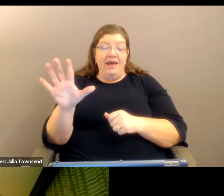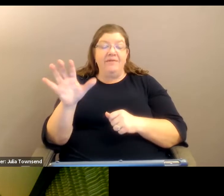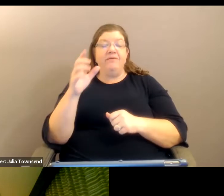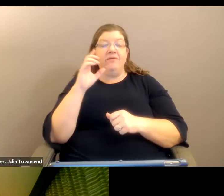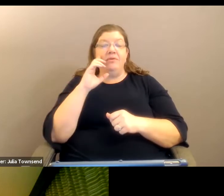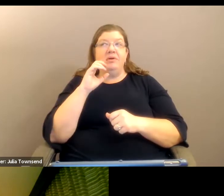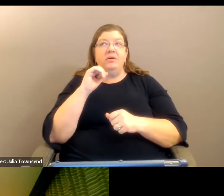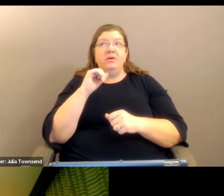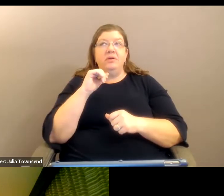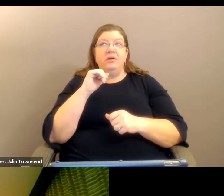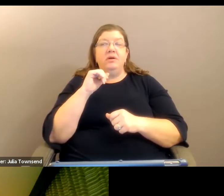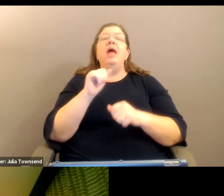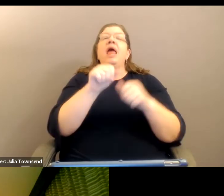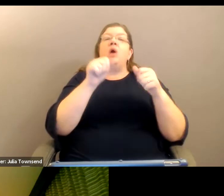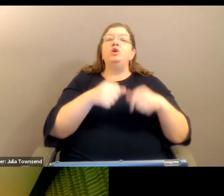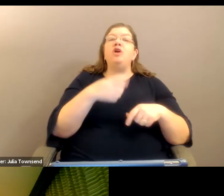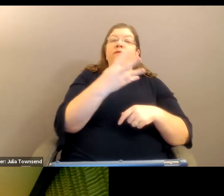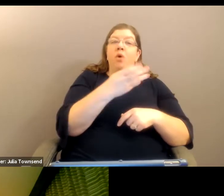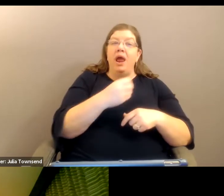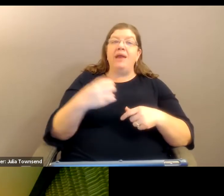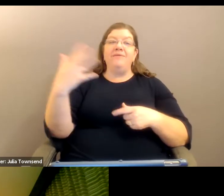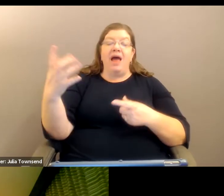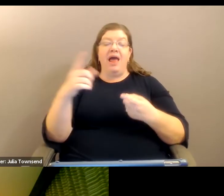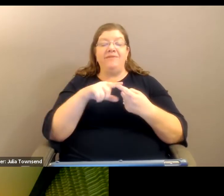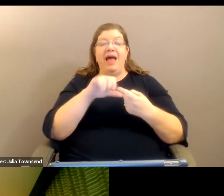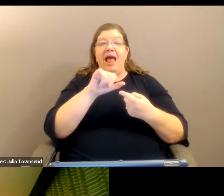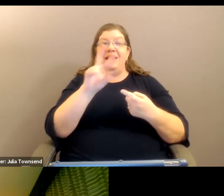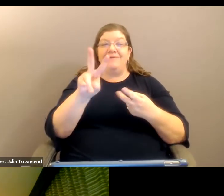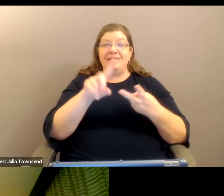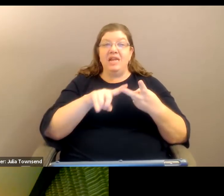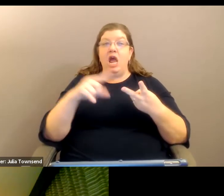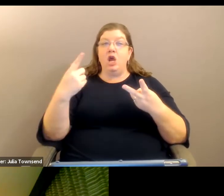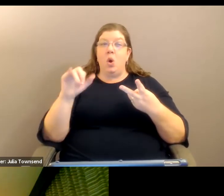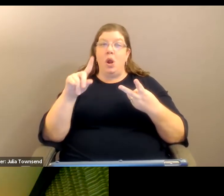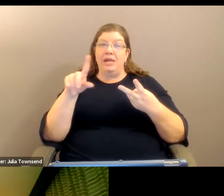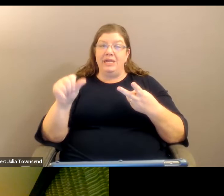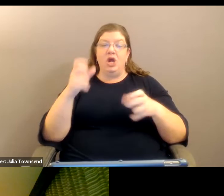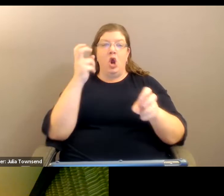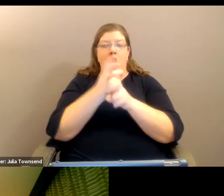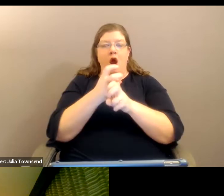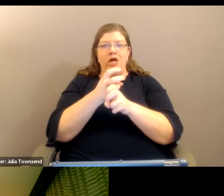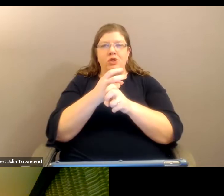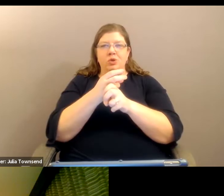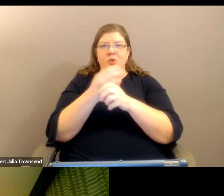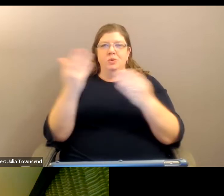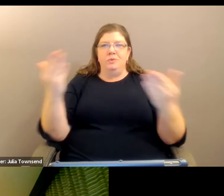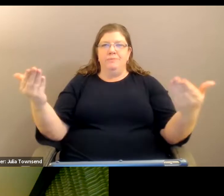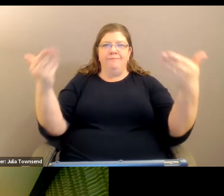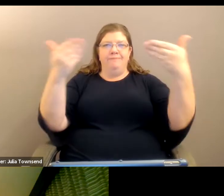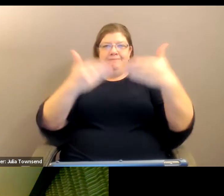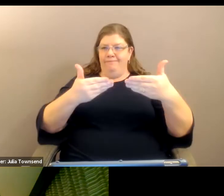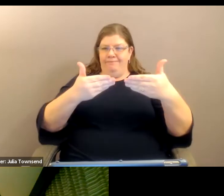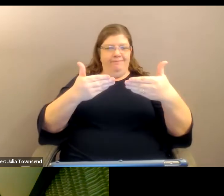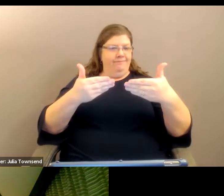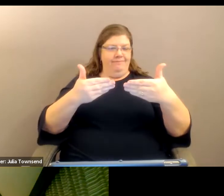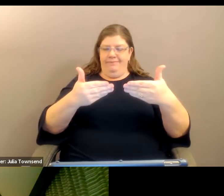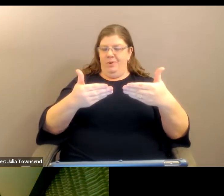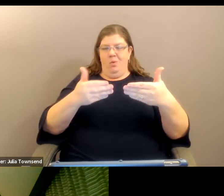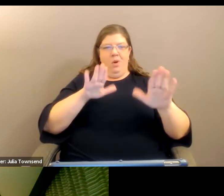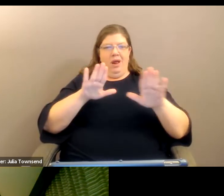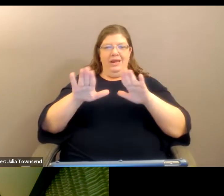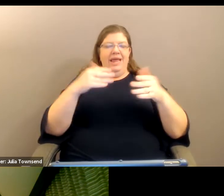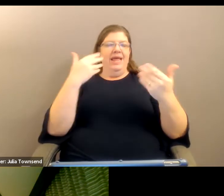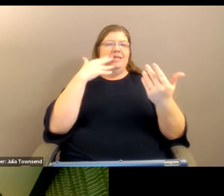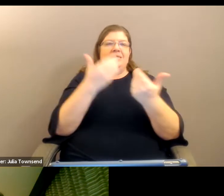Vista and Goleta areas, they were difficult to kind of line up side by side because with one scenario, you can see it